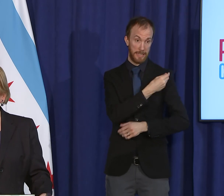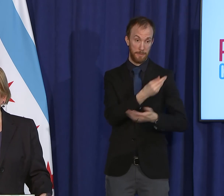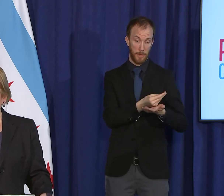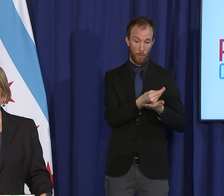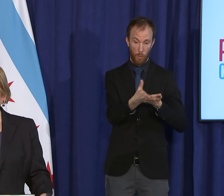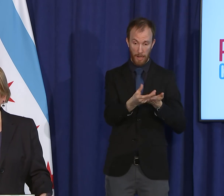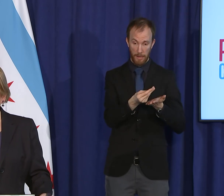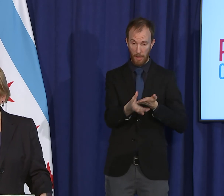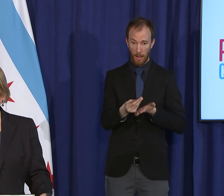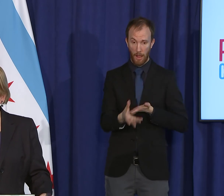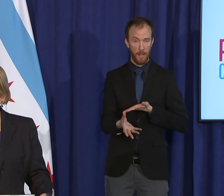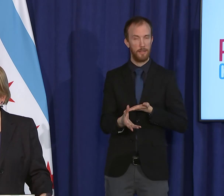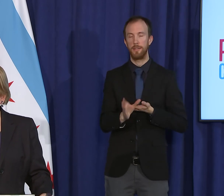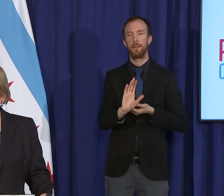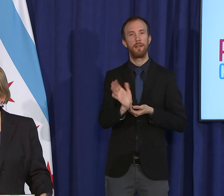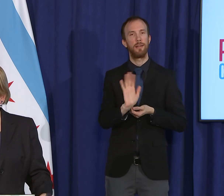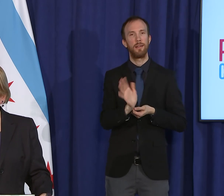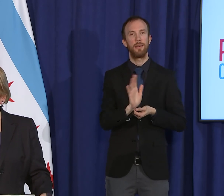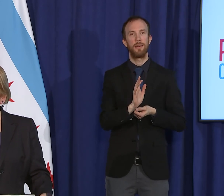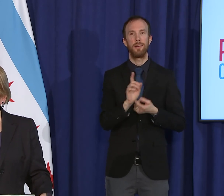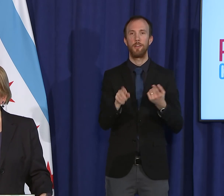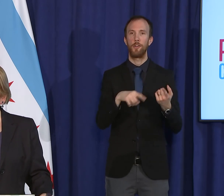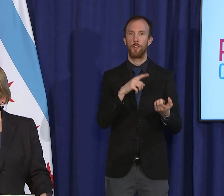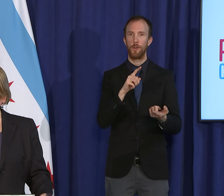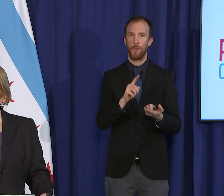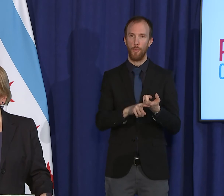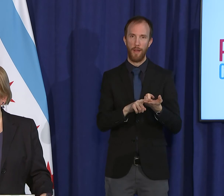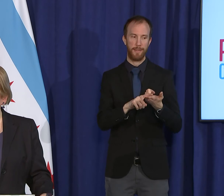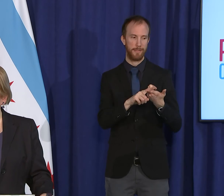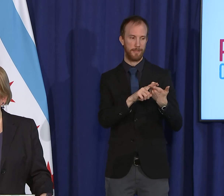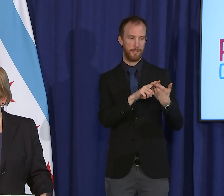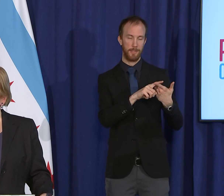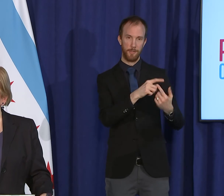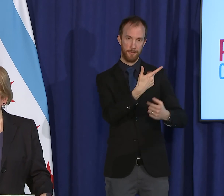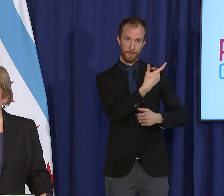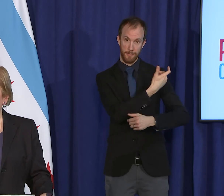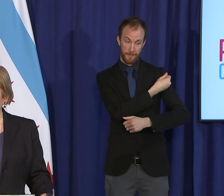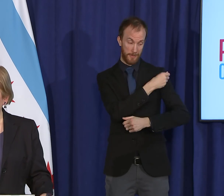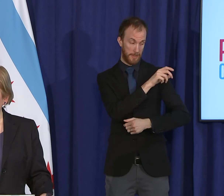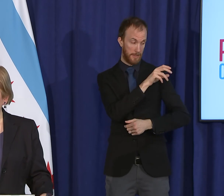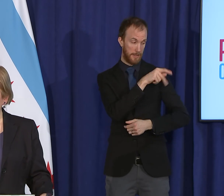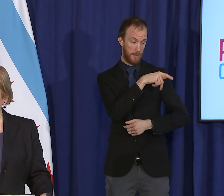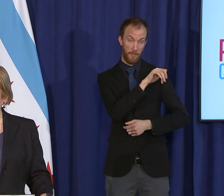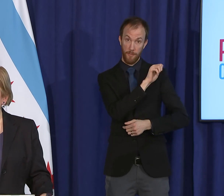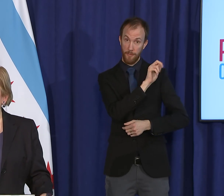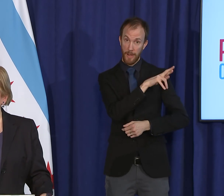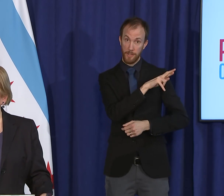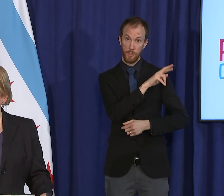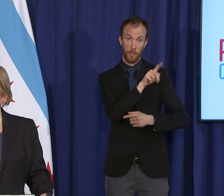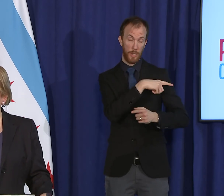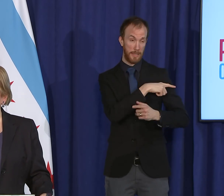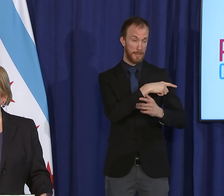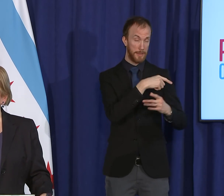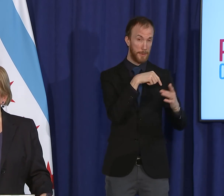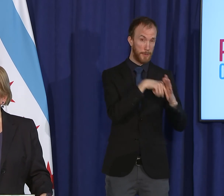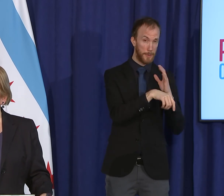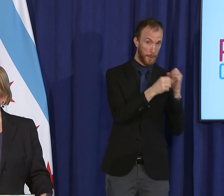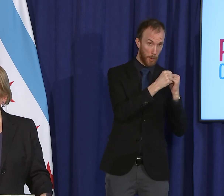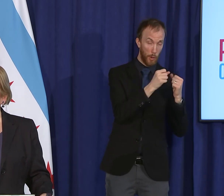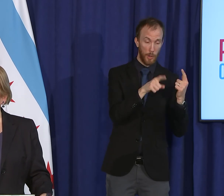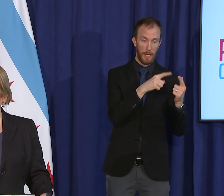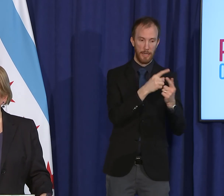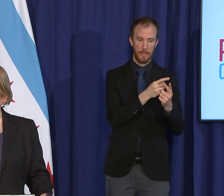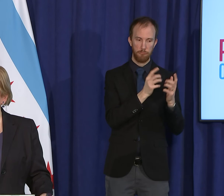When you thaw Pfizer vaccine from the ultra cold, you have 5 days to use it. And when you thaw